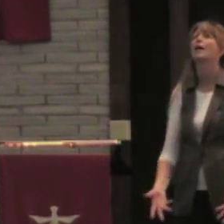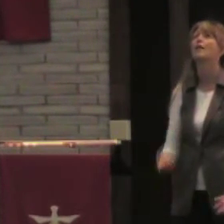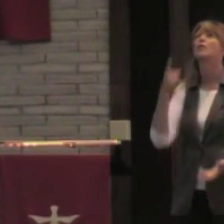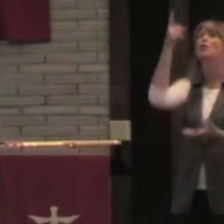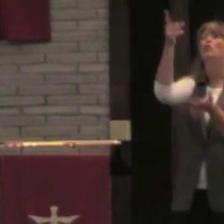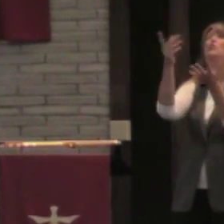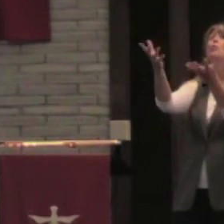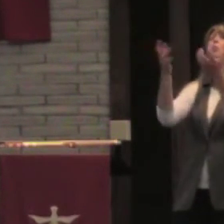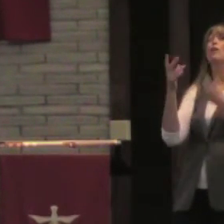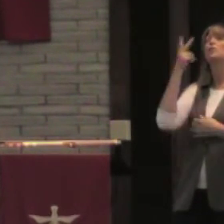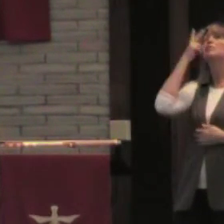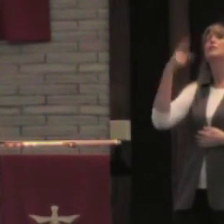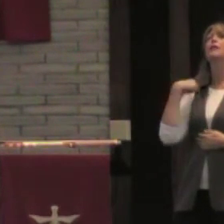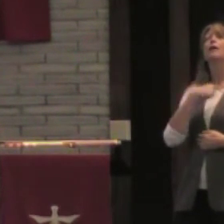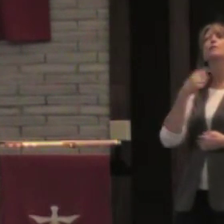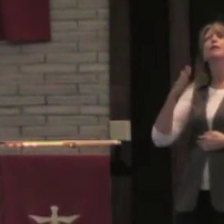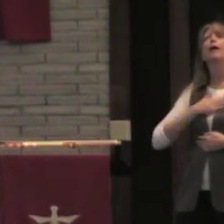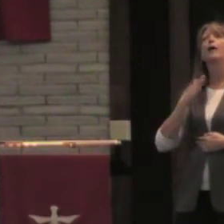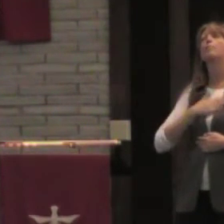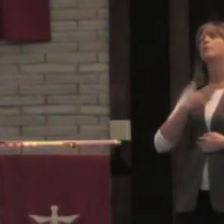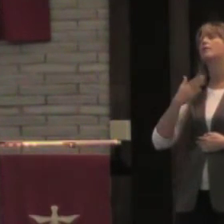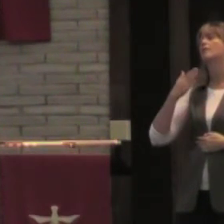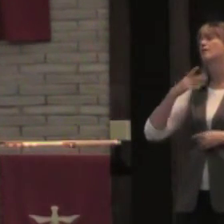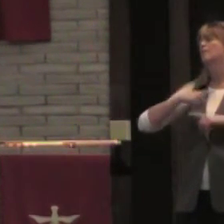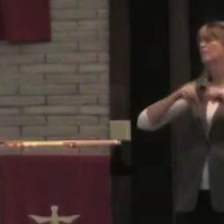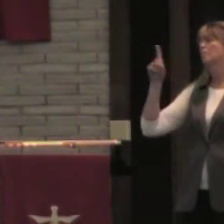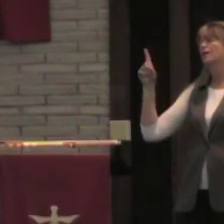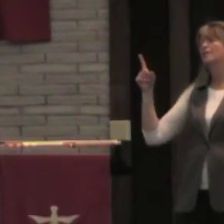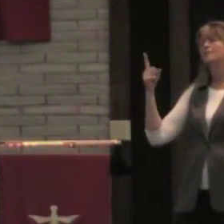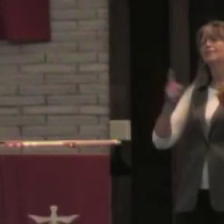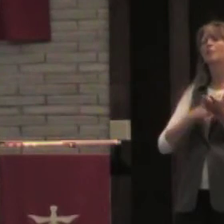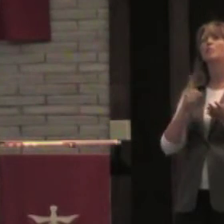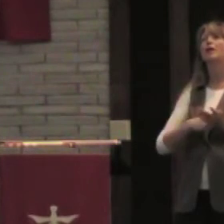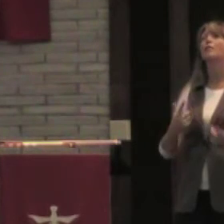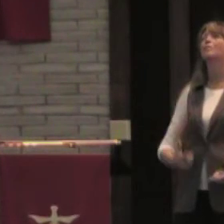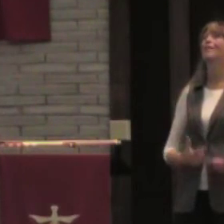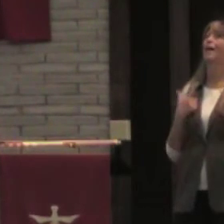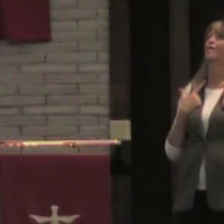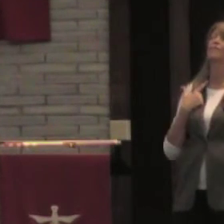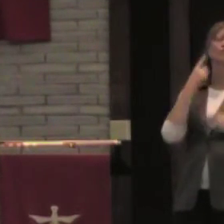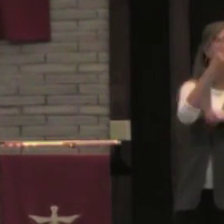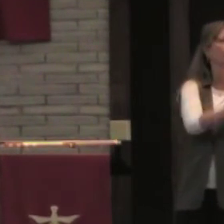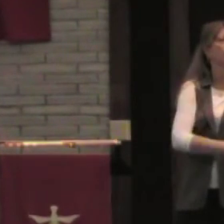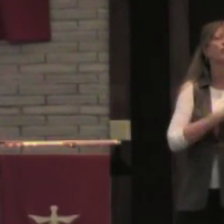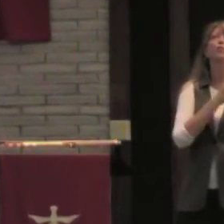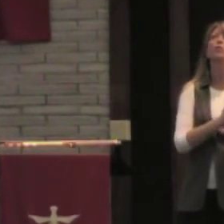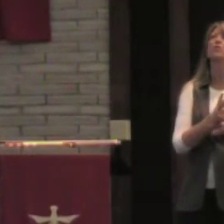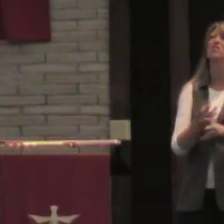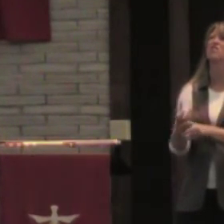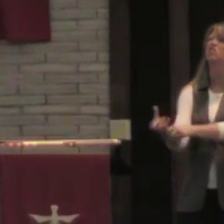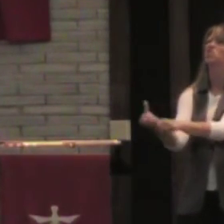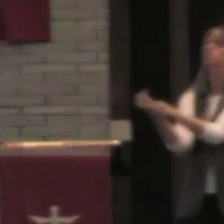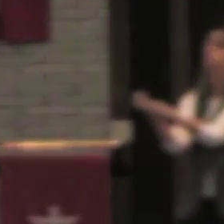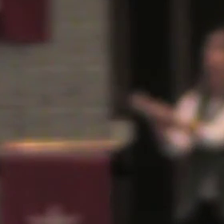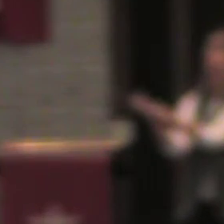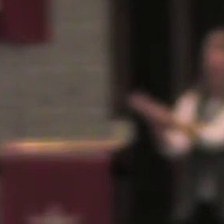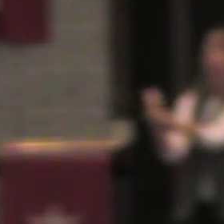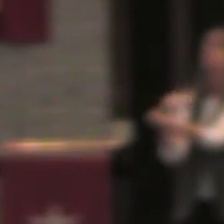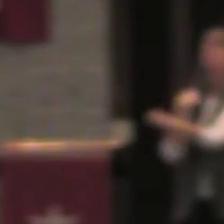us, provide for us. You want to see us happy. But sometimes our lives and the world just